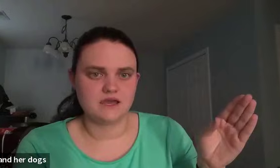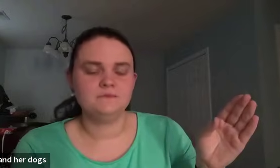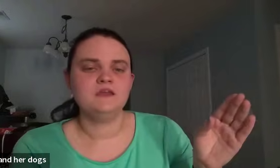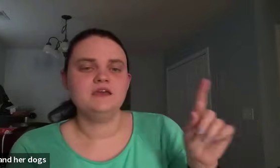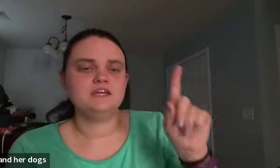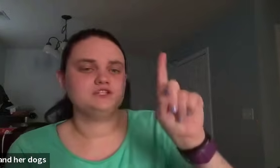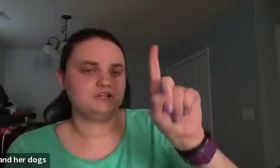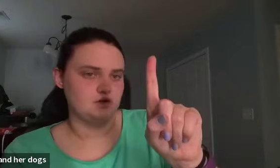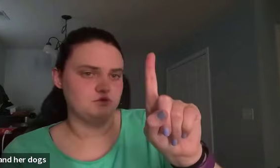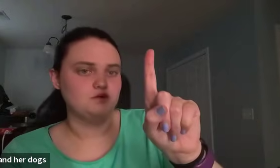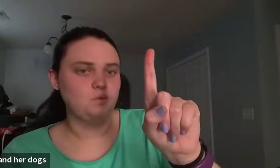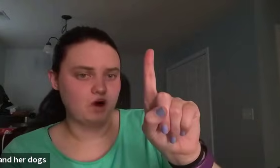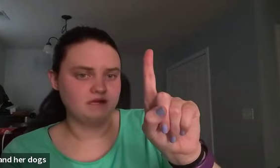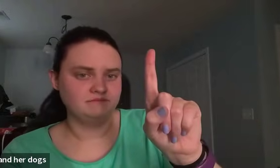Okay. Is you're going to start with your 1.